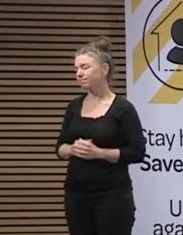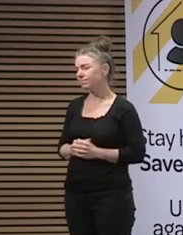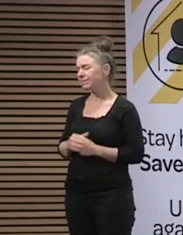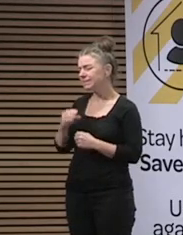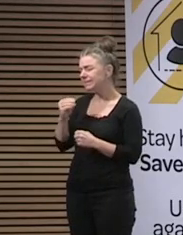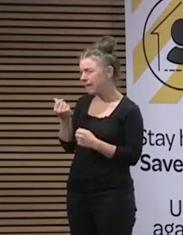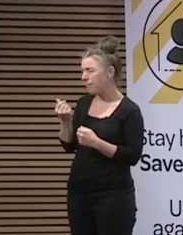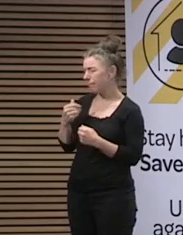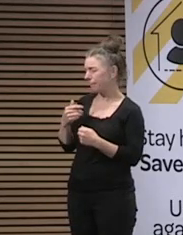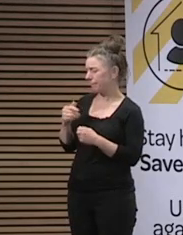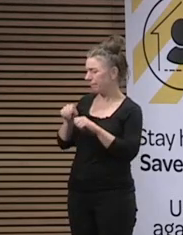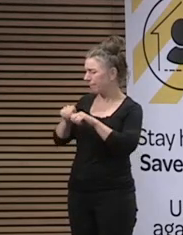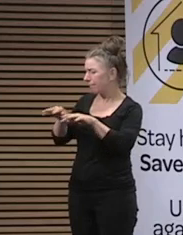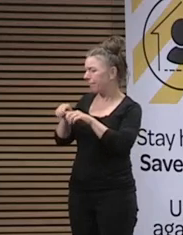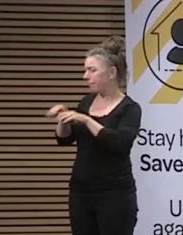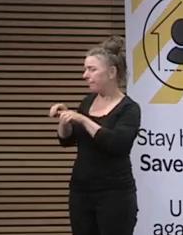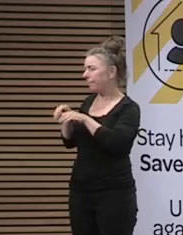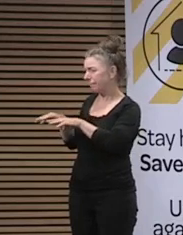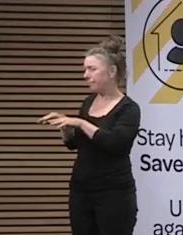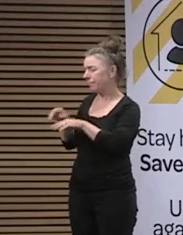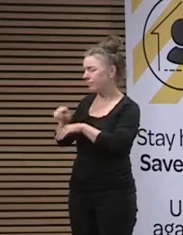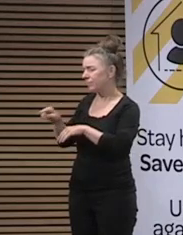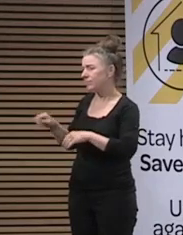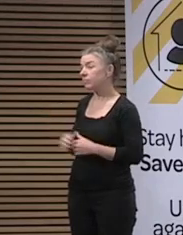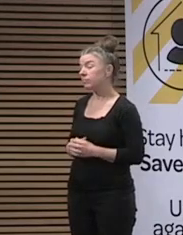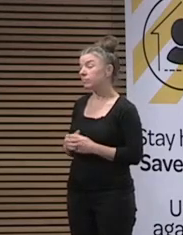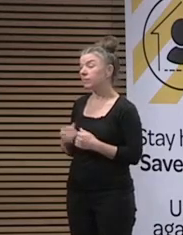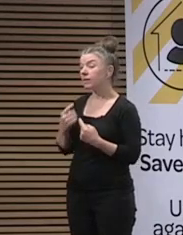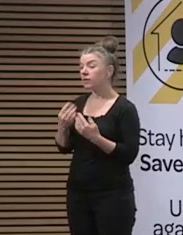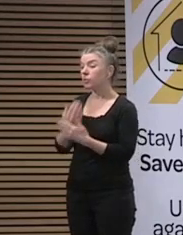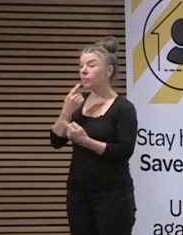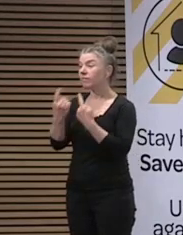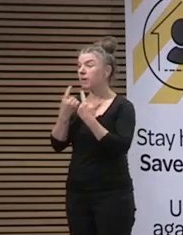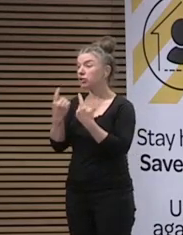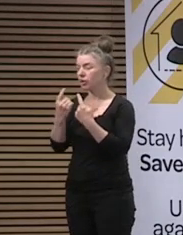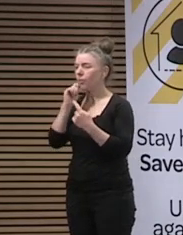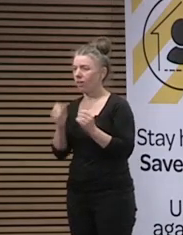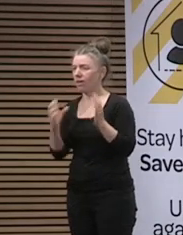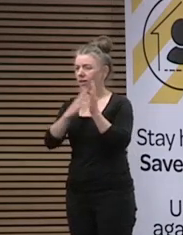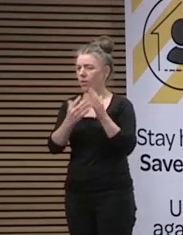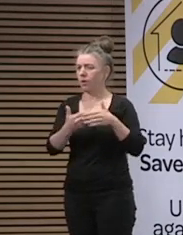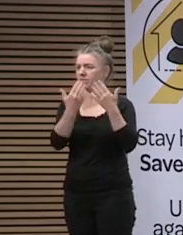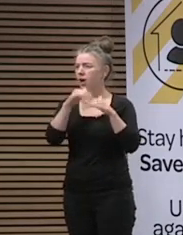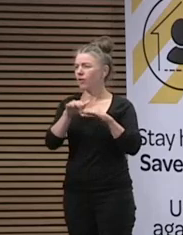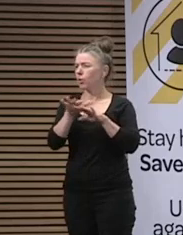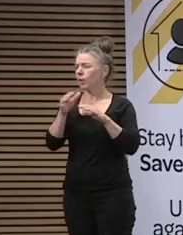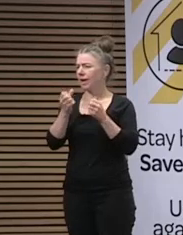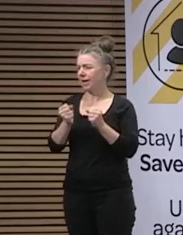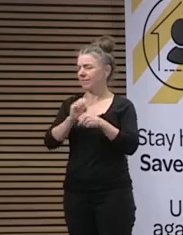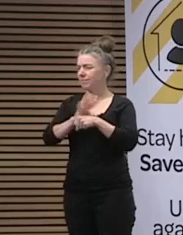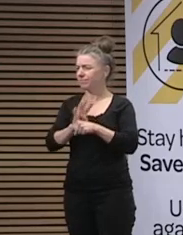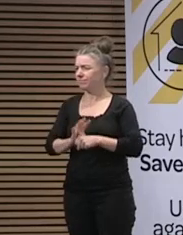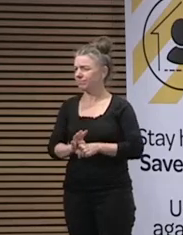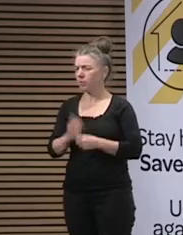possible clusters. Details about the new cases will be provided on our website as they become available, as well as any clusters that